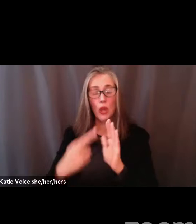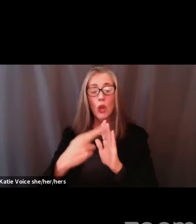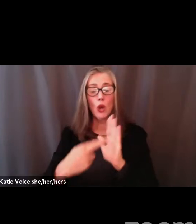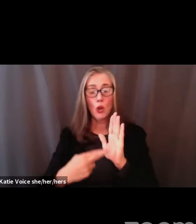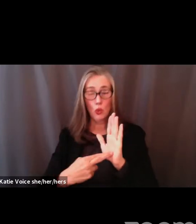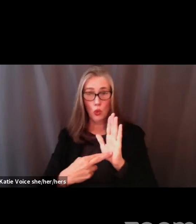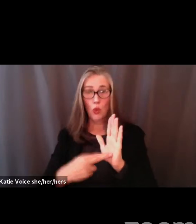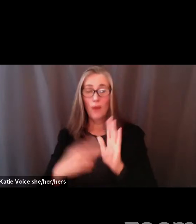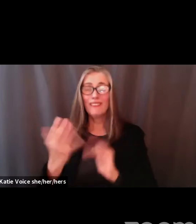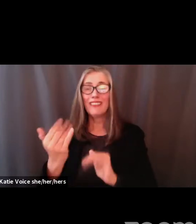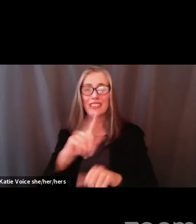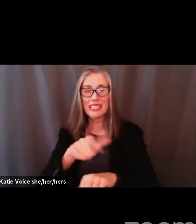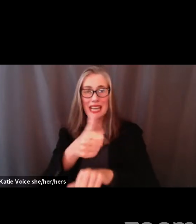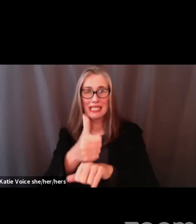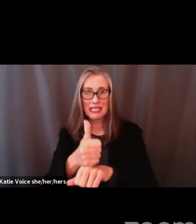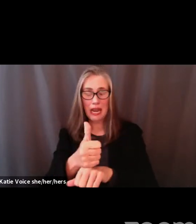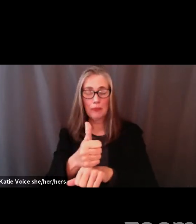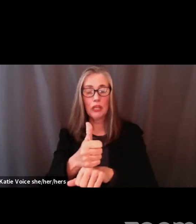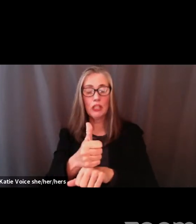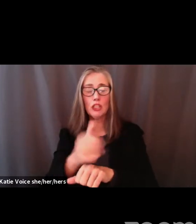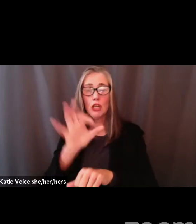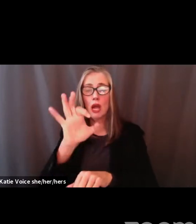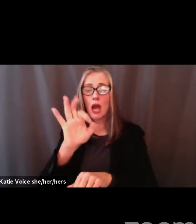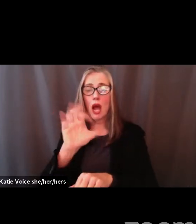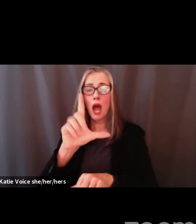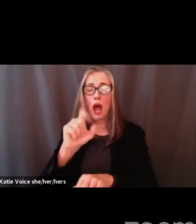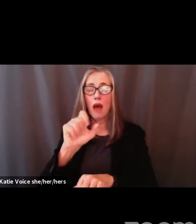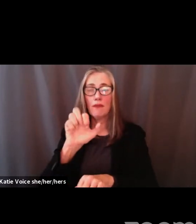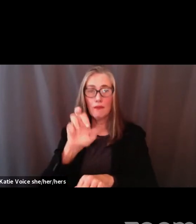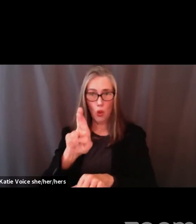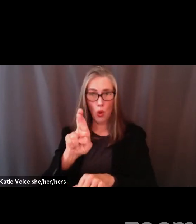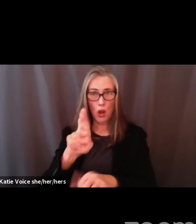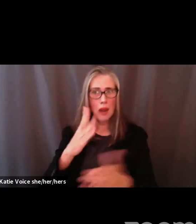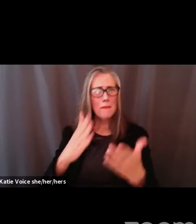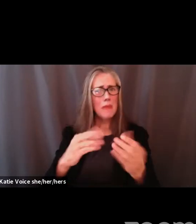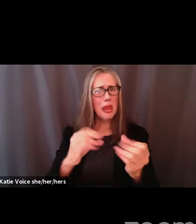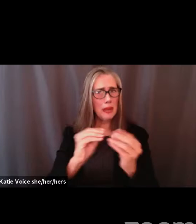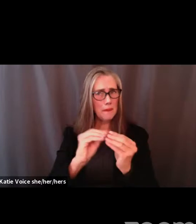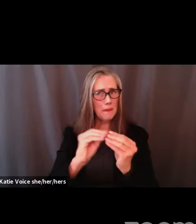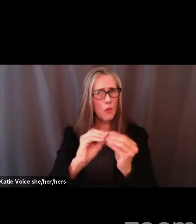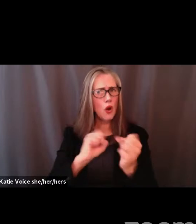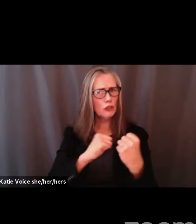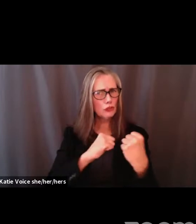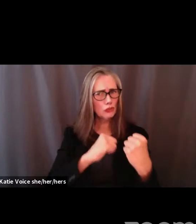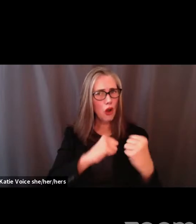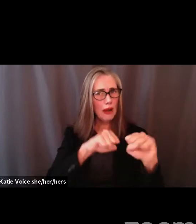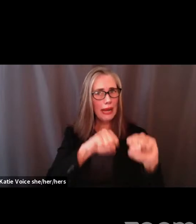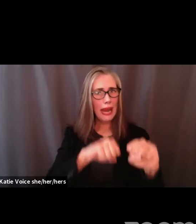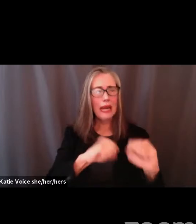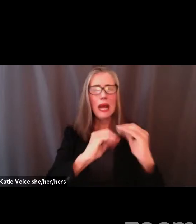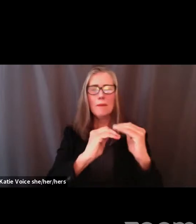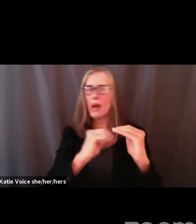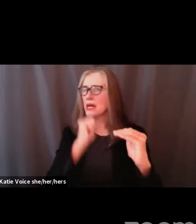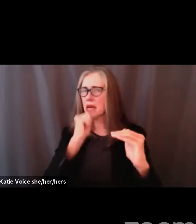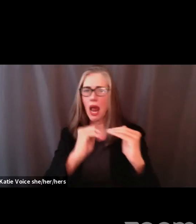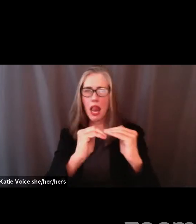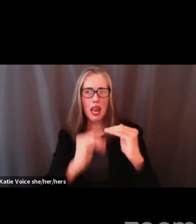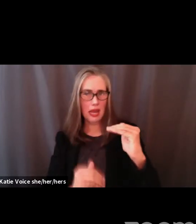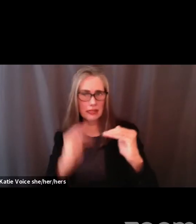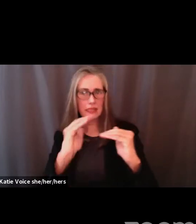floor. It could be made stronger, but my understanding is not less than what